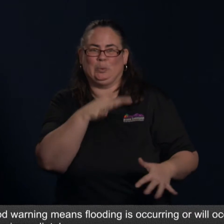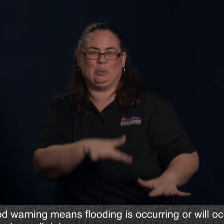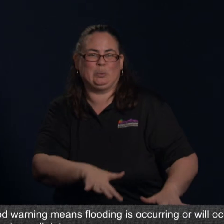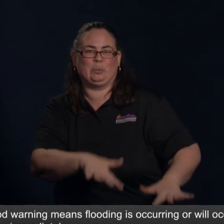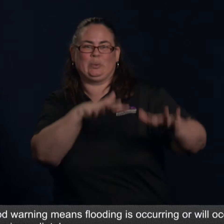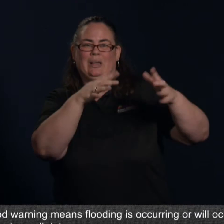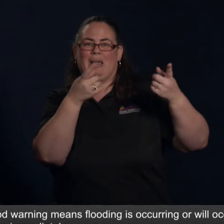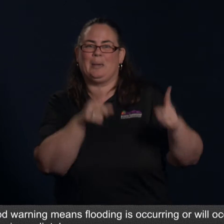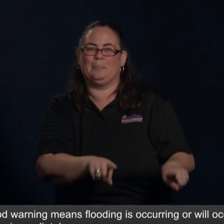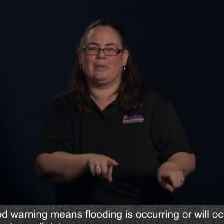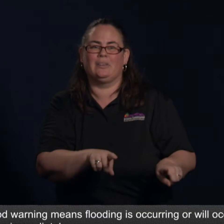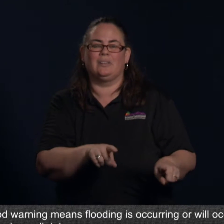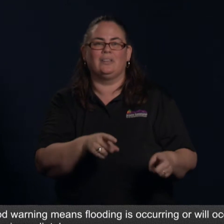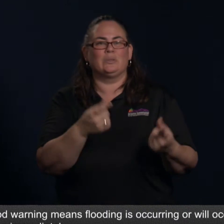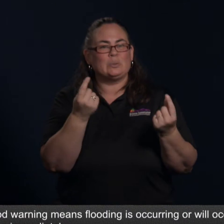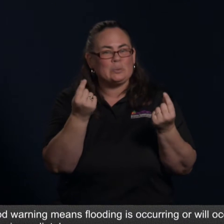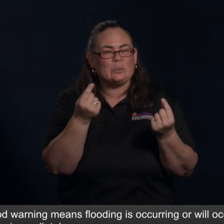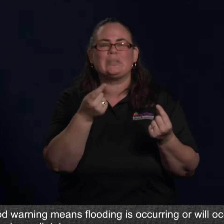or will occur soon.